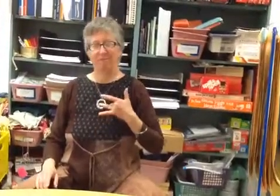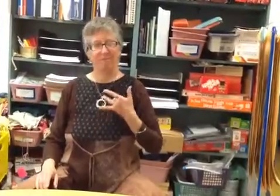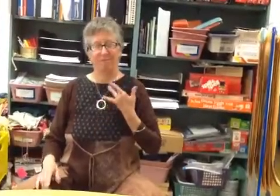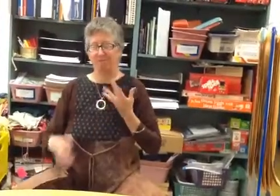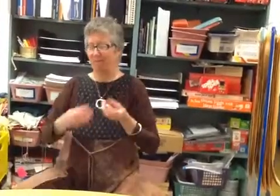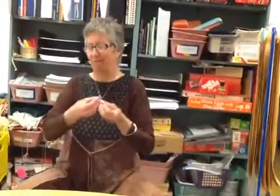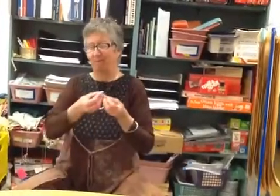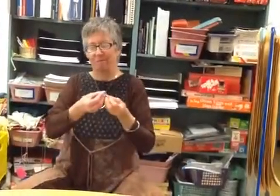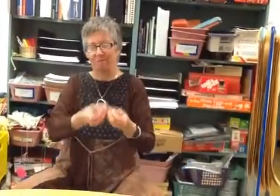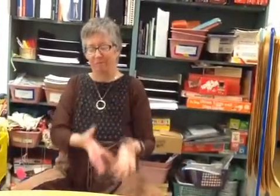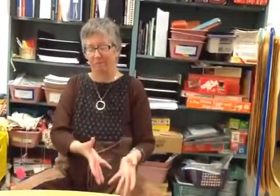of space.